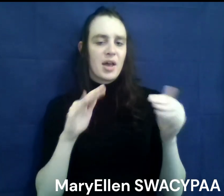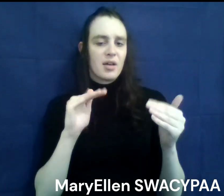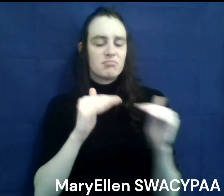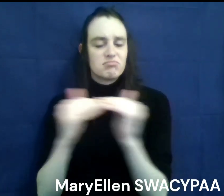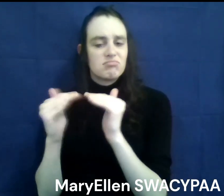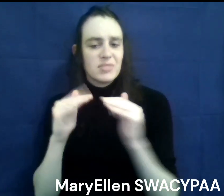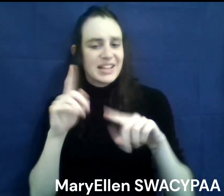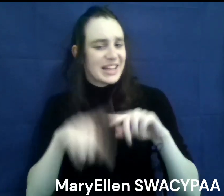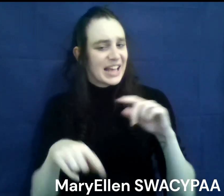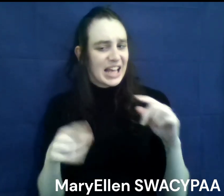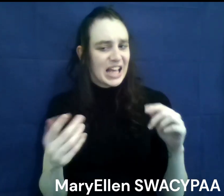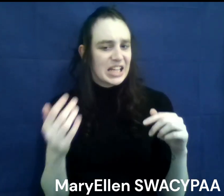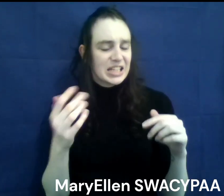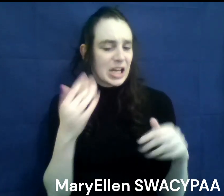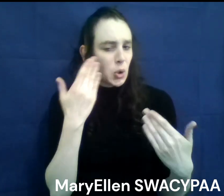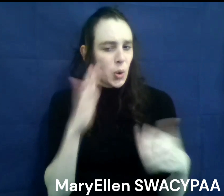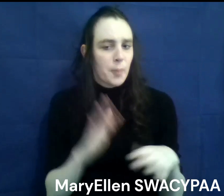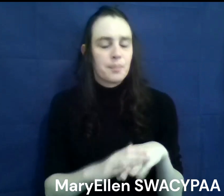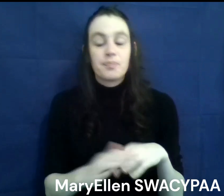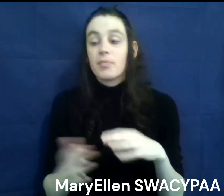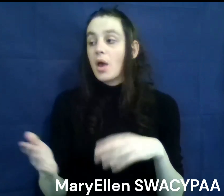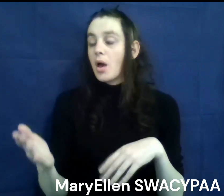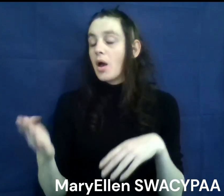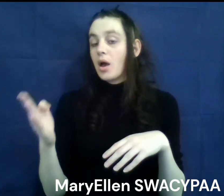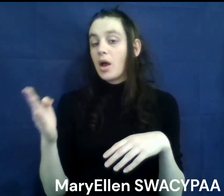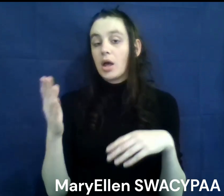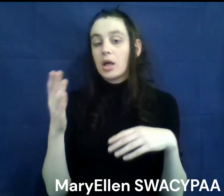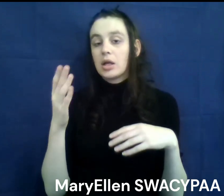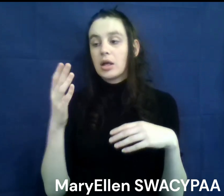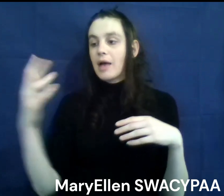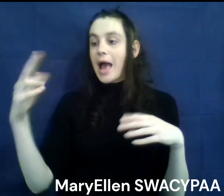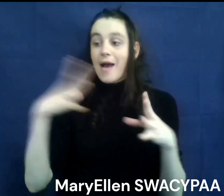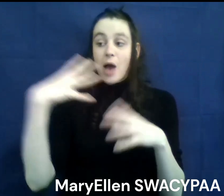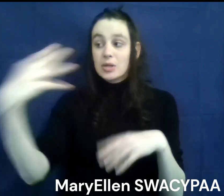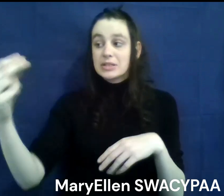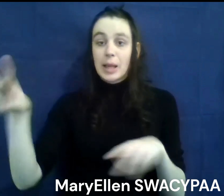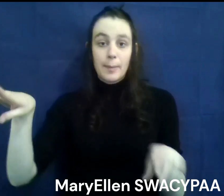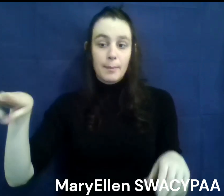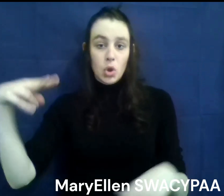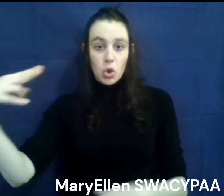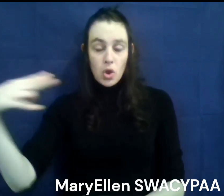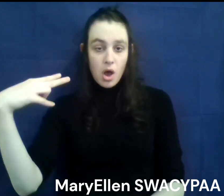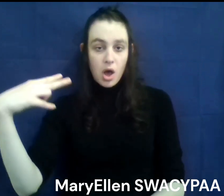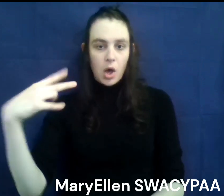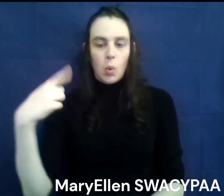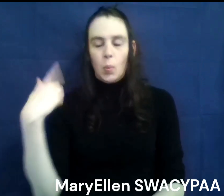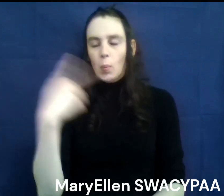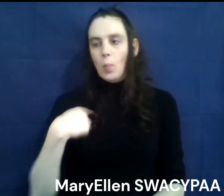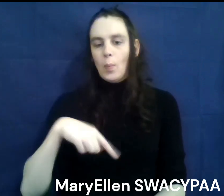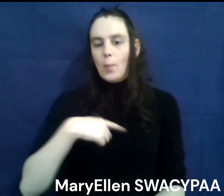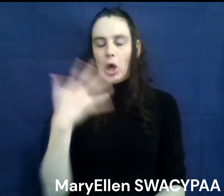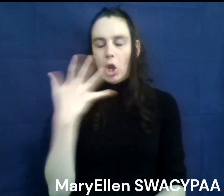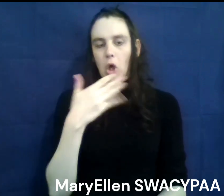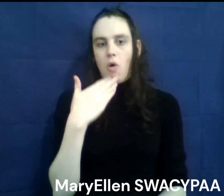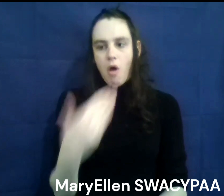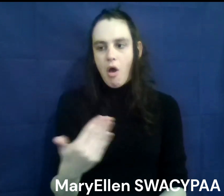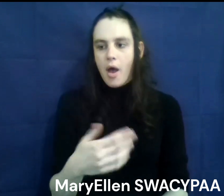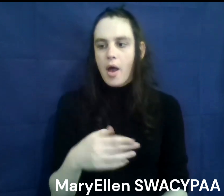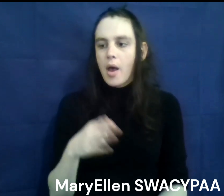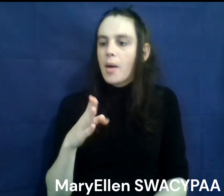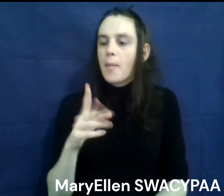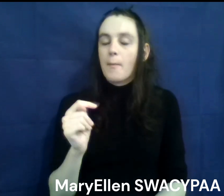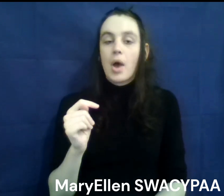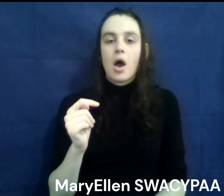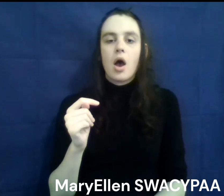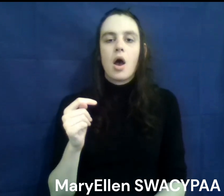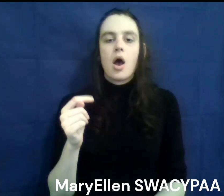really good. But inside, I felt like crap. And then once I learned about alcohol made me feel better on the outside, or,